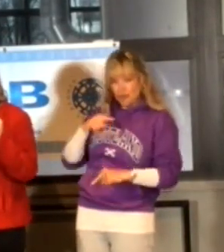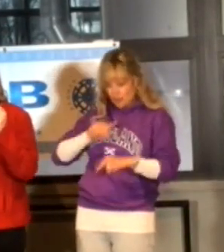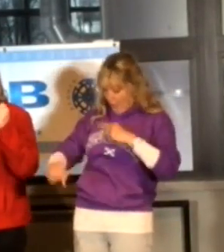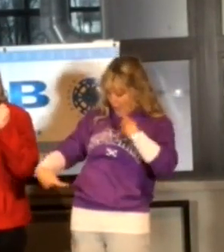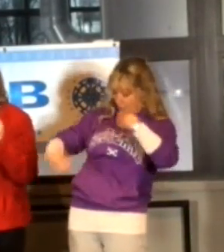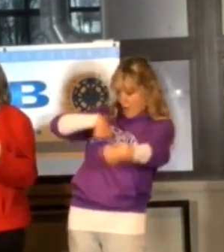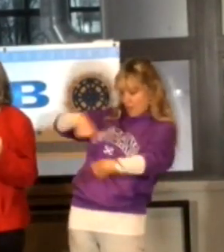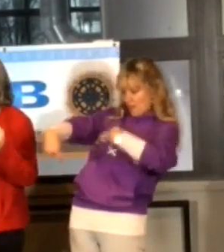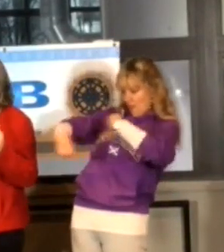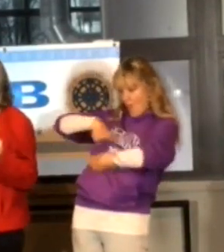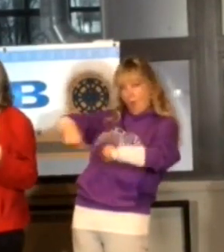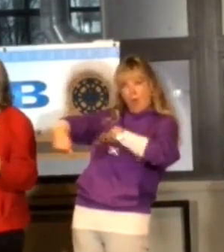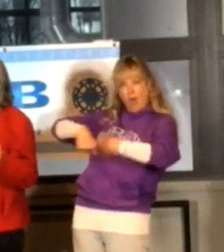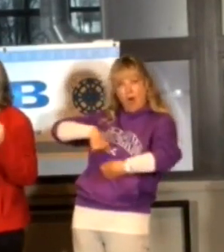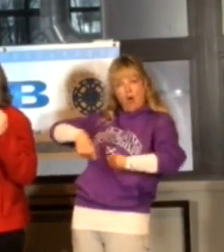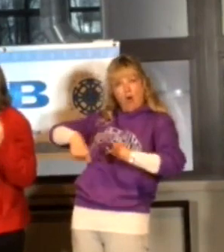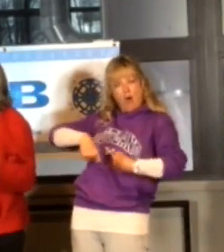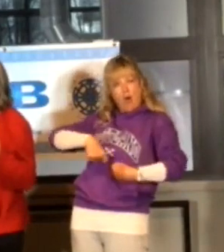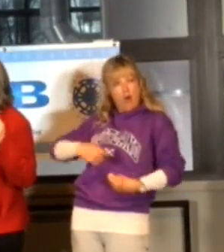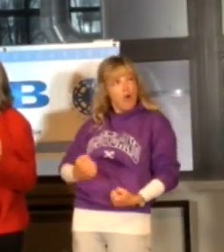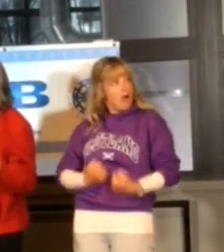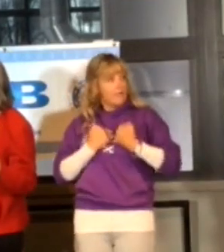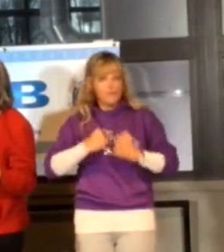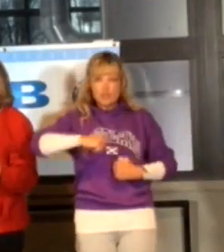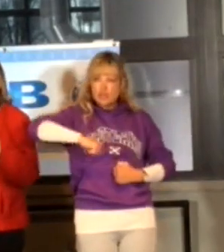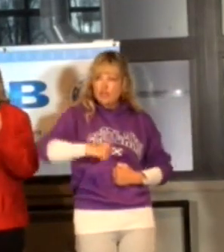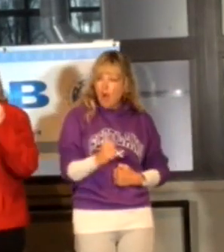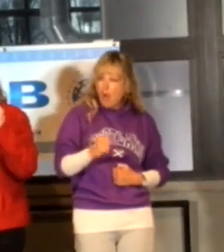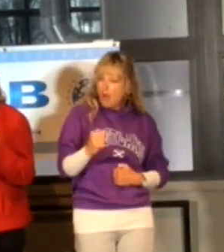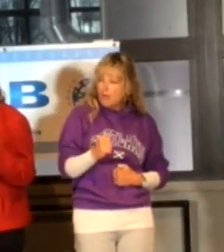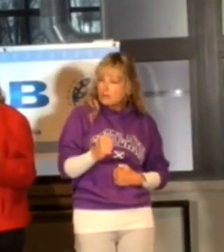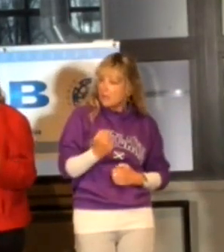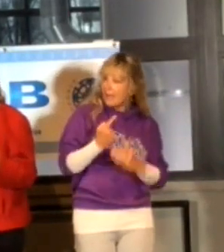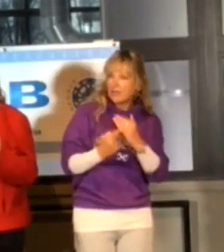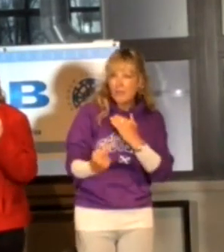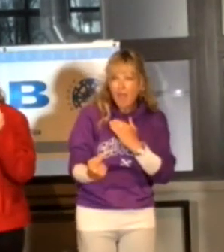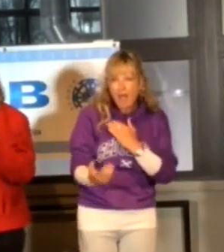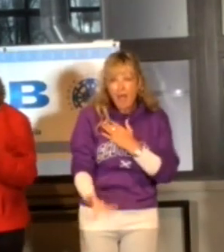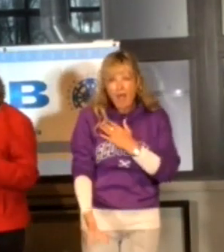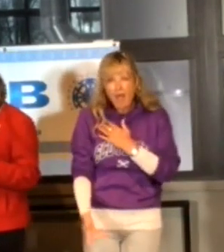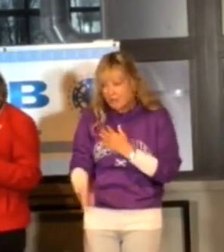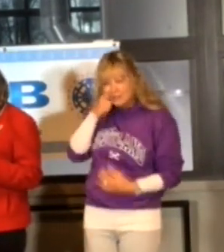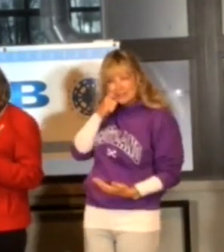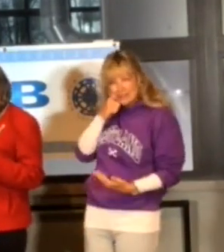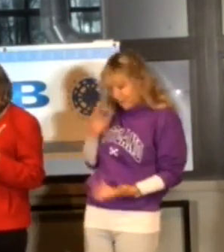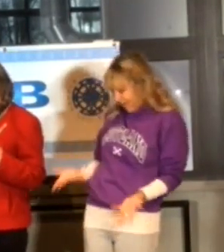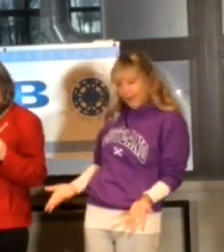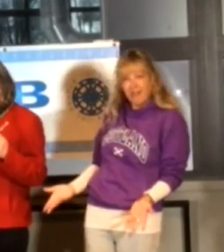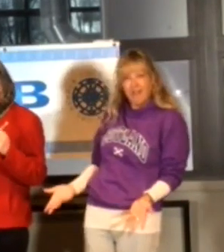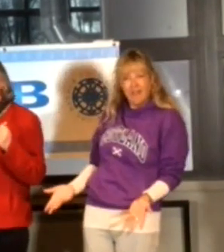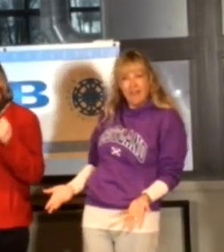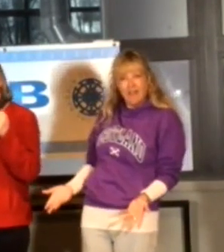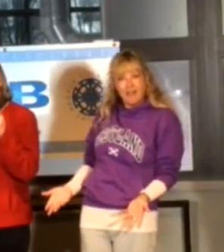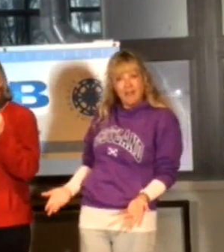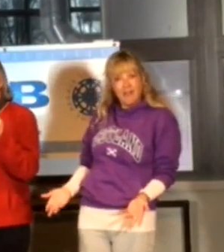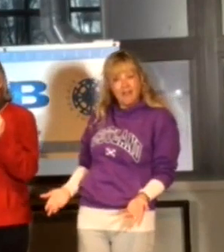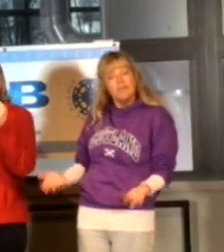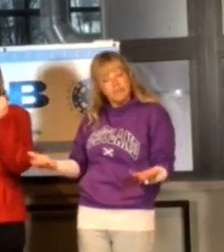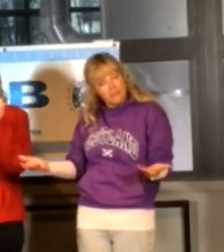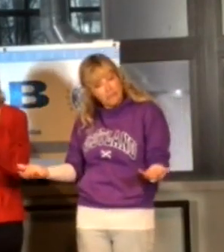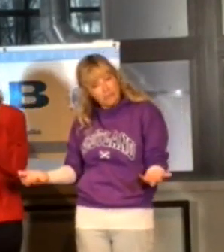the timetable of your nation, of the independence of your nation? And moving ahead